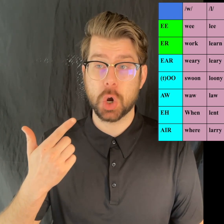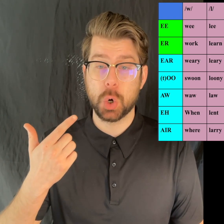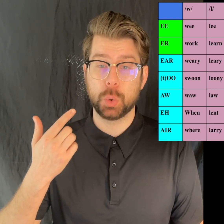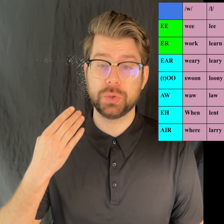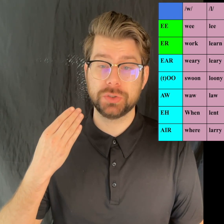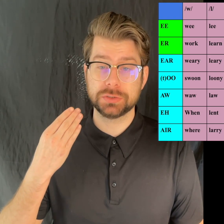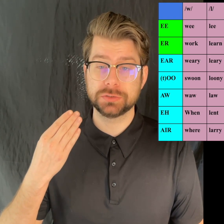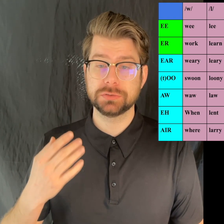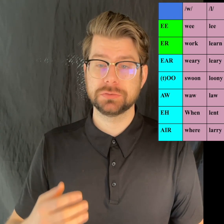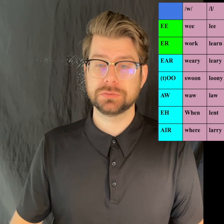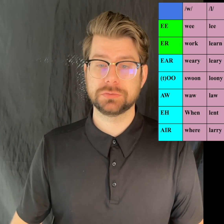shown,